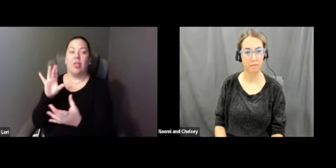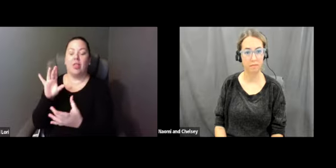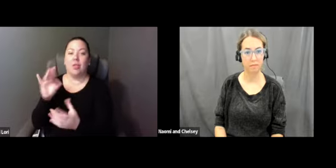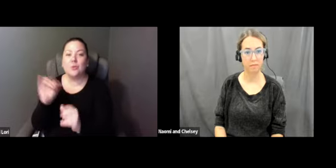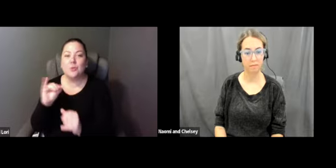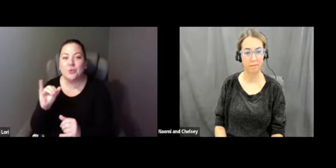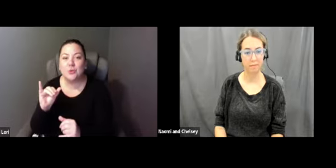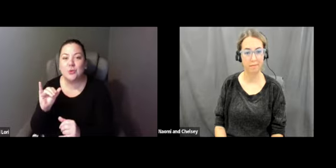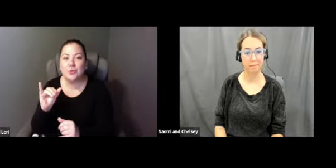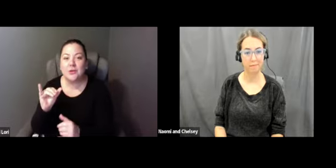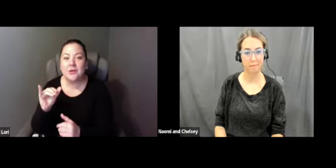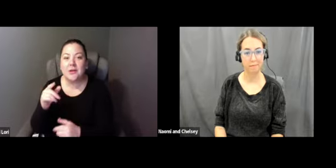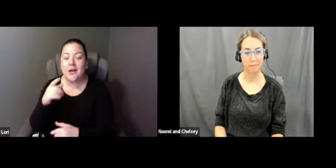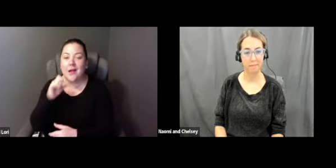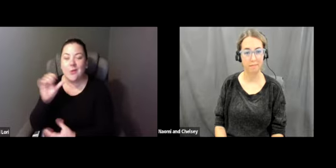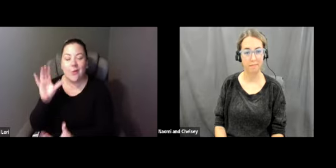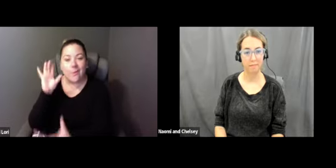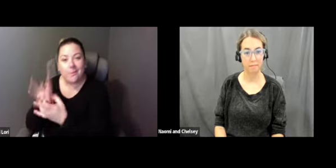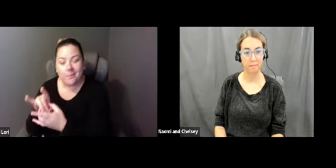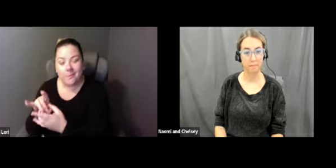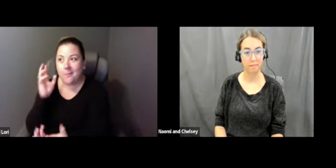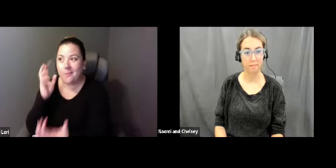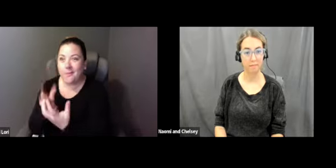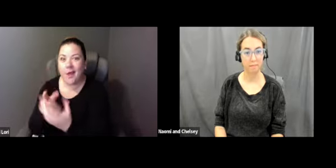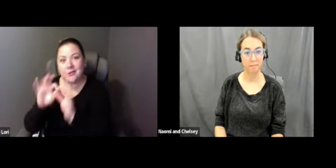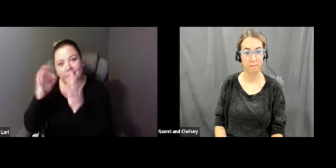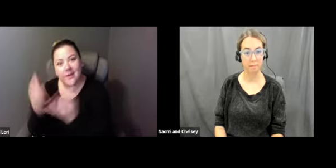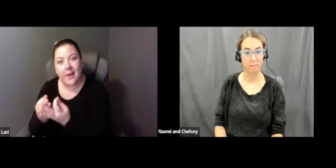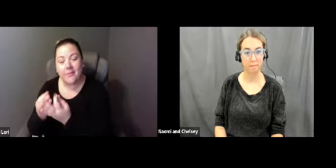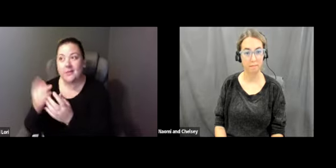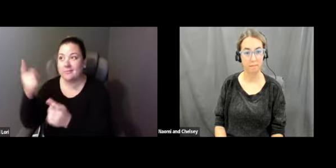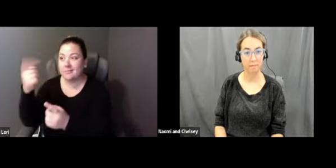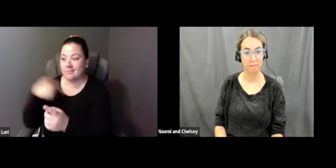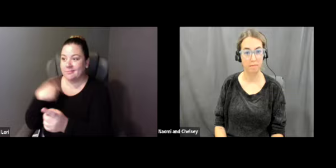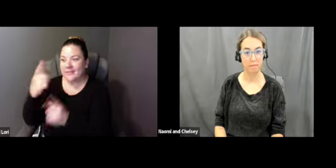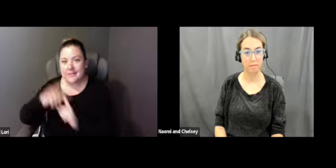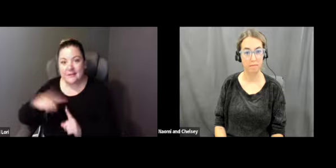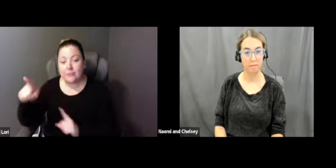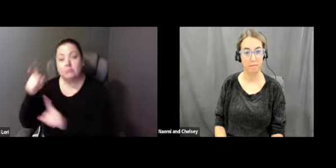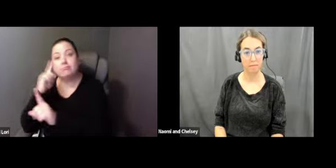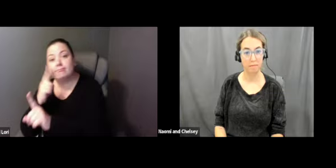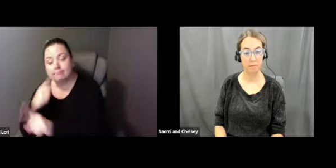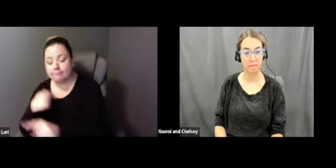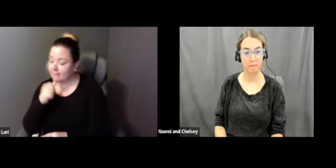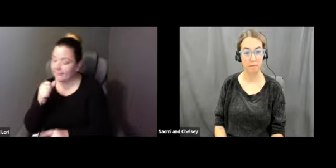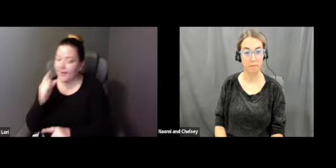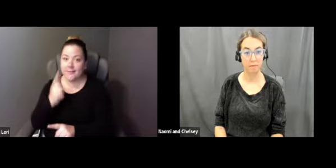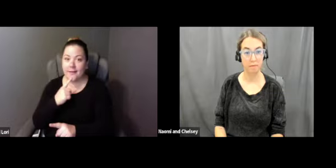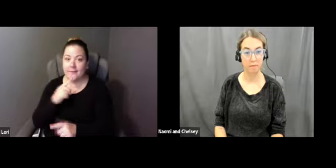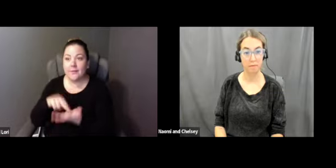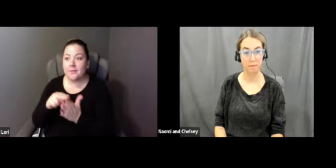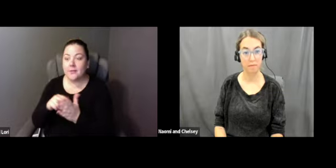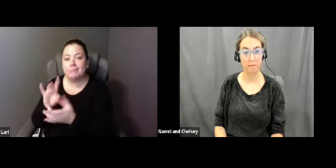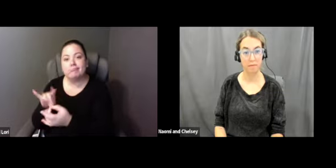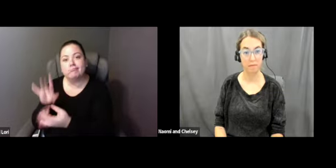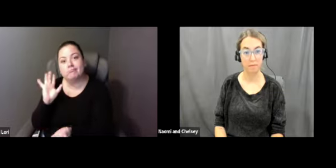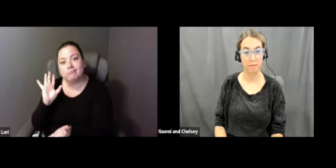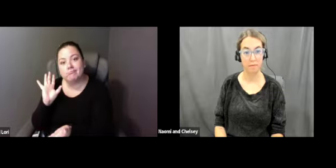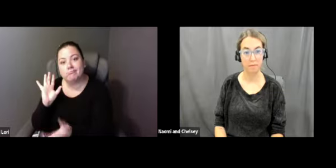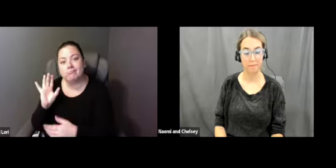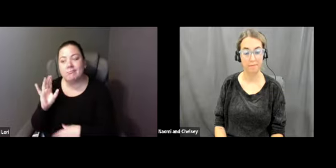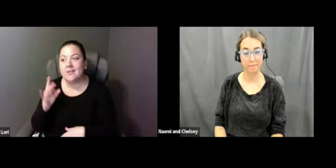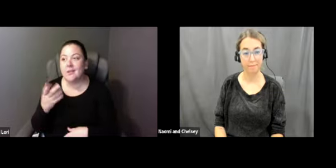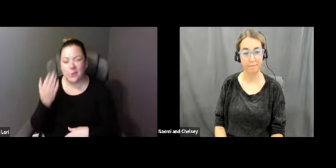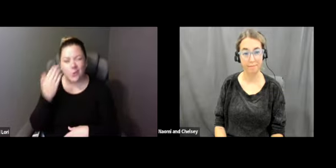right? So now I don't fit in with my family, right? Because my family are deaf and I'm not deaf. And it's these moments are when it's